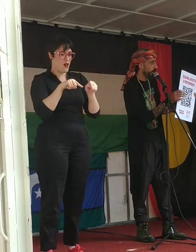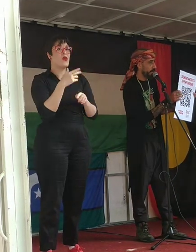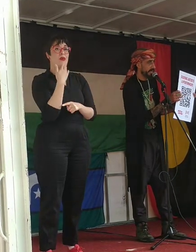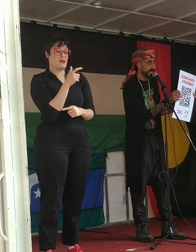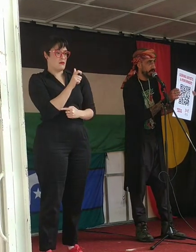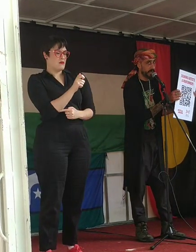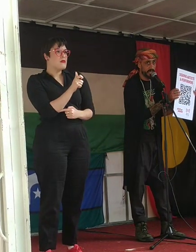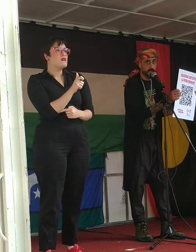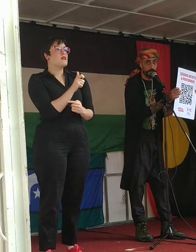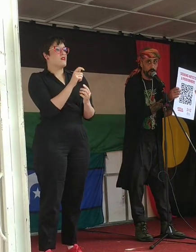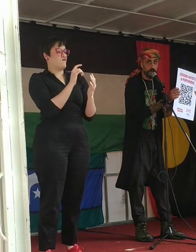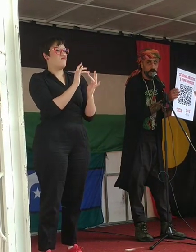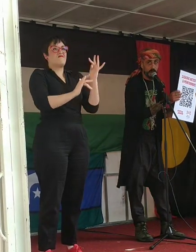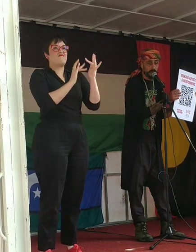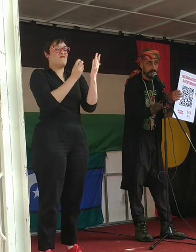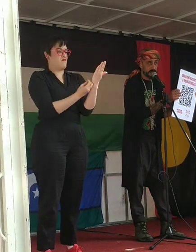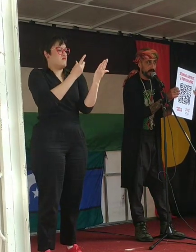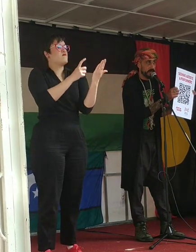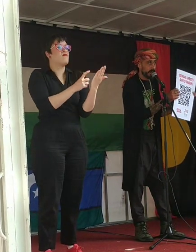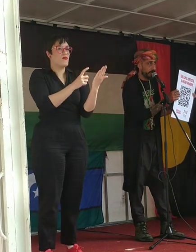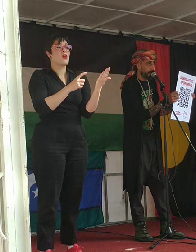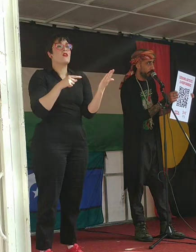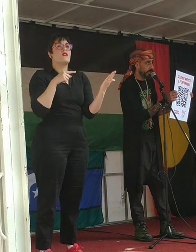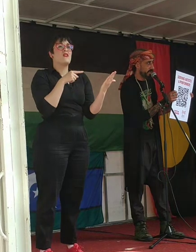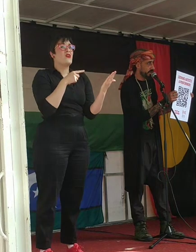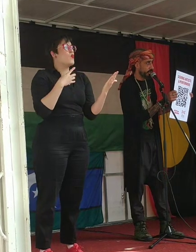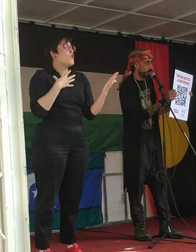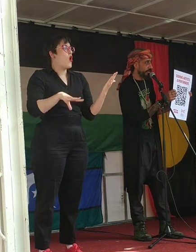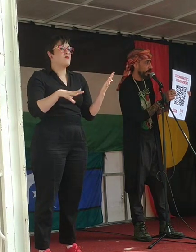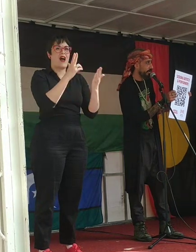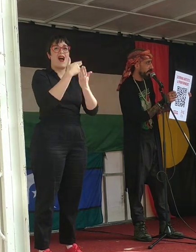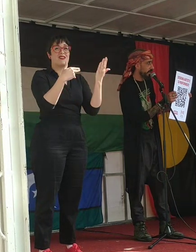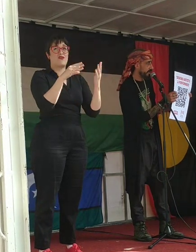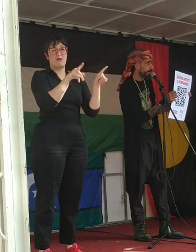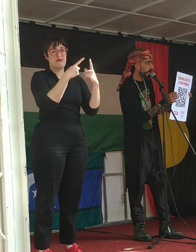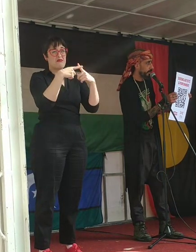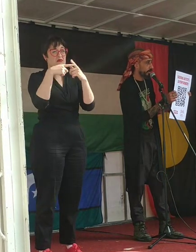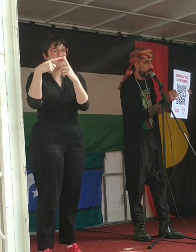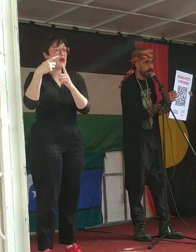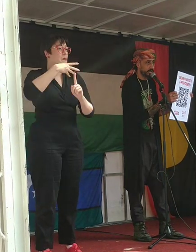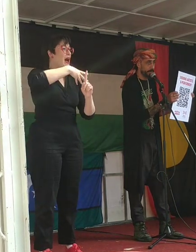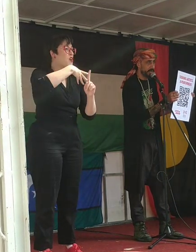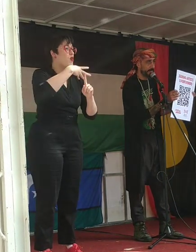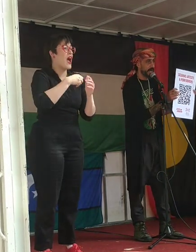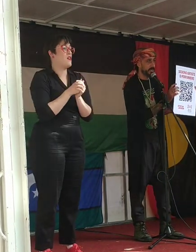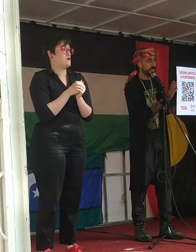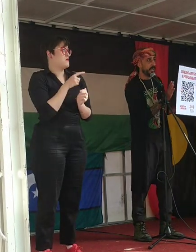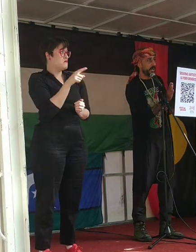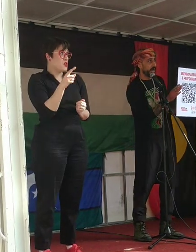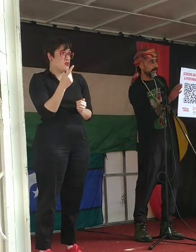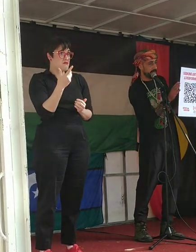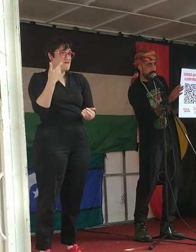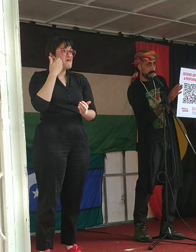And basically what we are seeking for artists from all nations. So if you have any artistic background or would like to